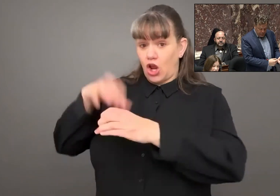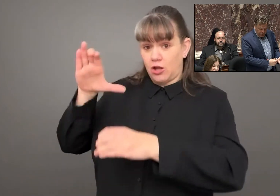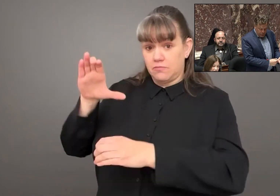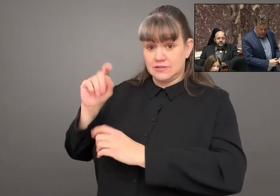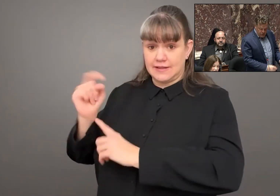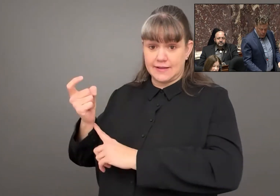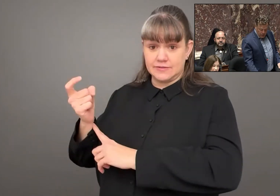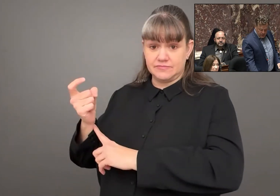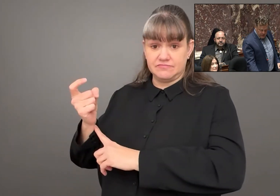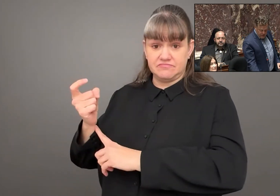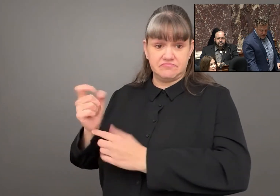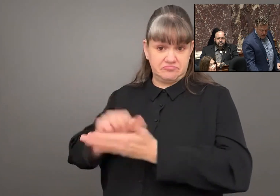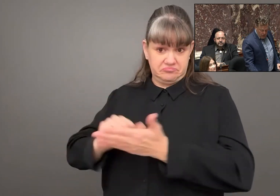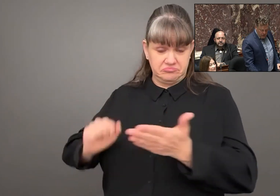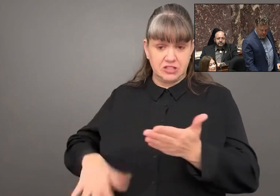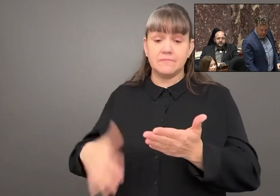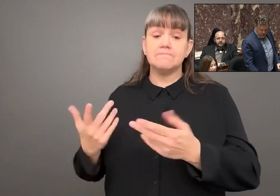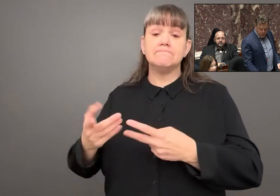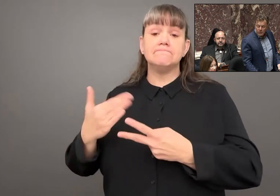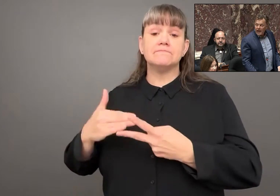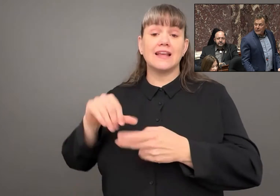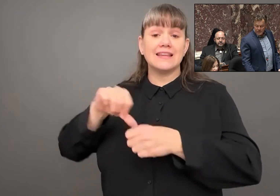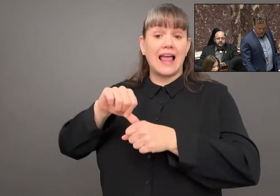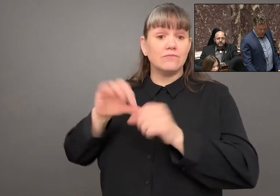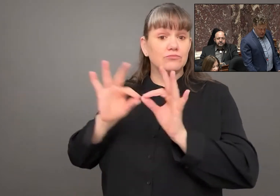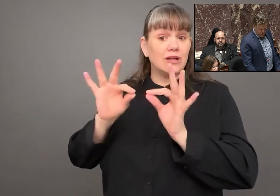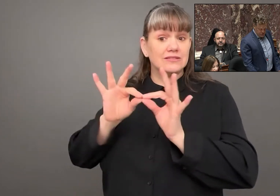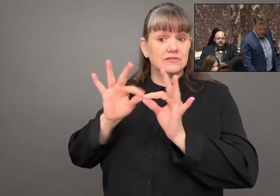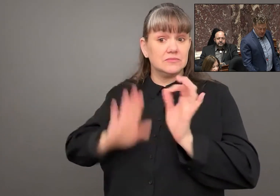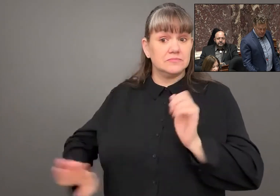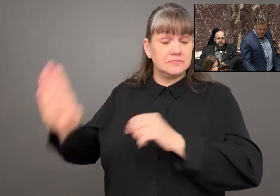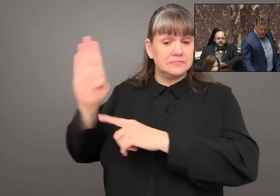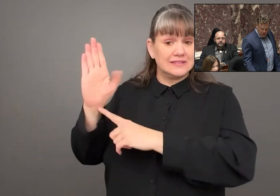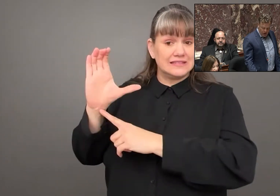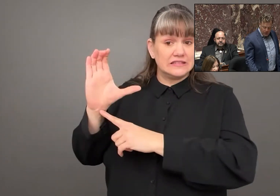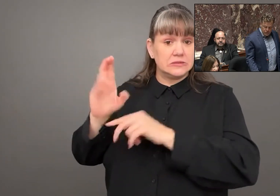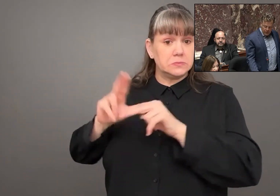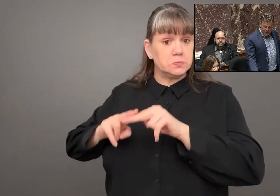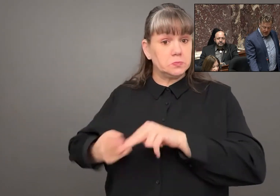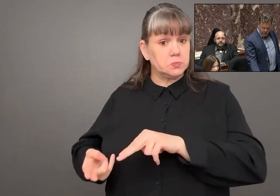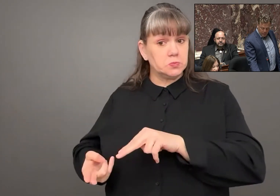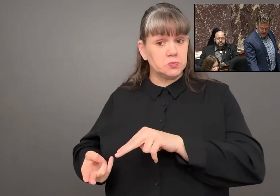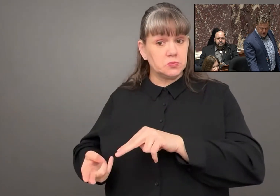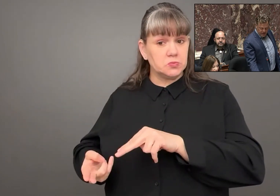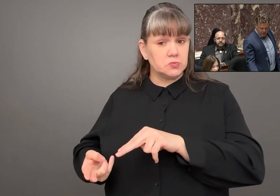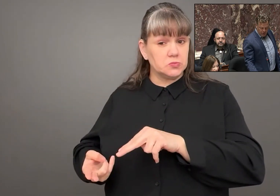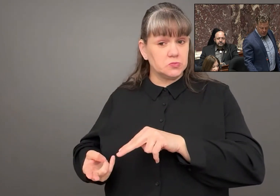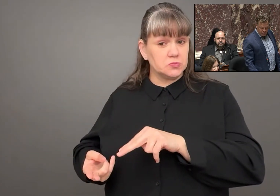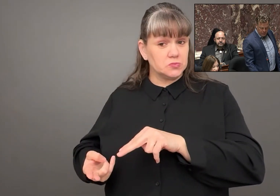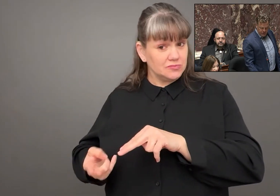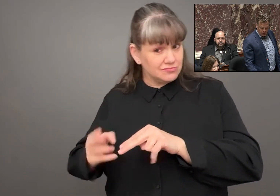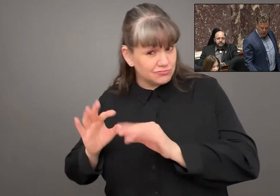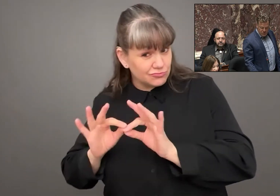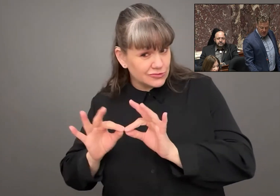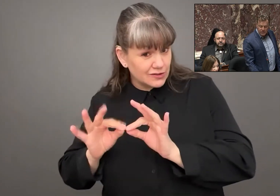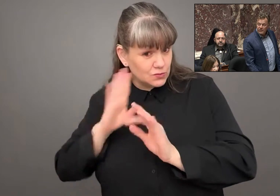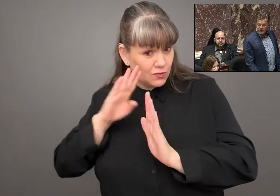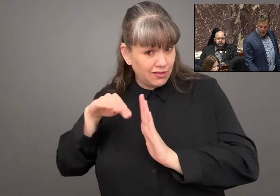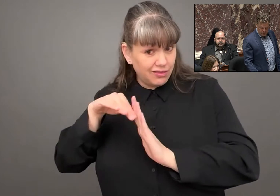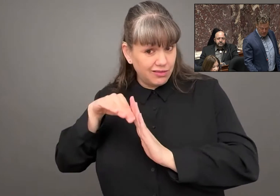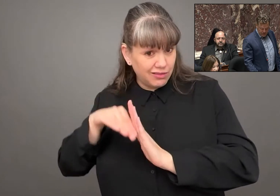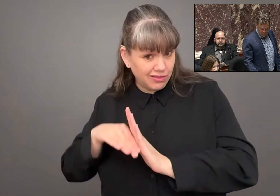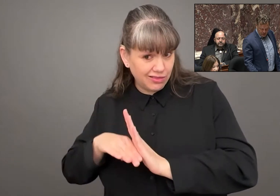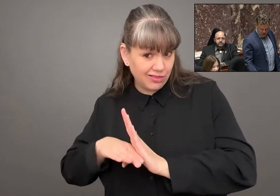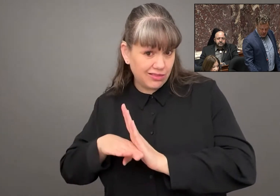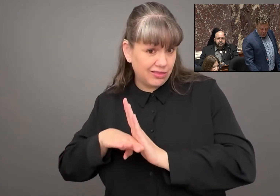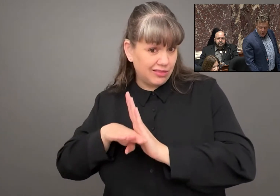But despite the Premier's warning to the industry, whether these prices will last is far from certain. How much oil and gas companies stand to profit from this abrupt change is yet